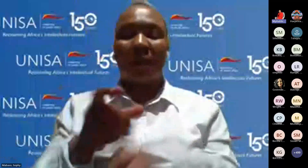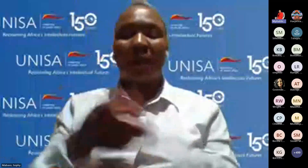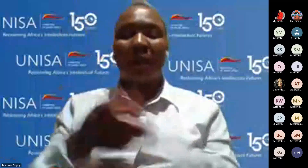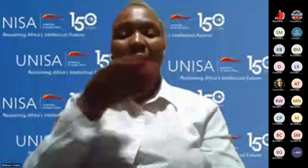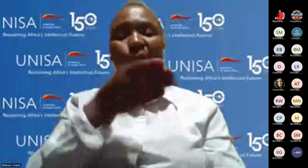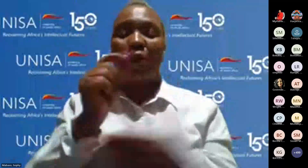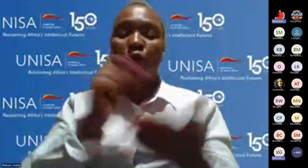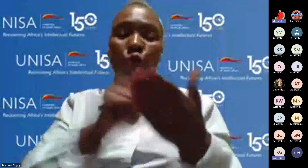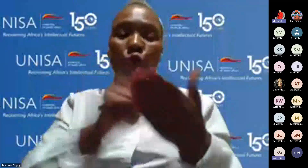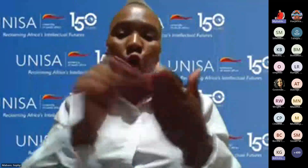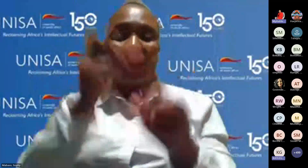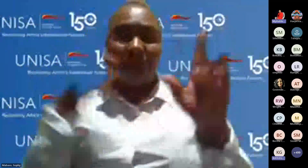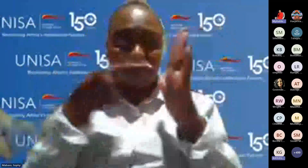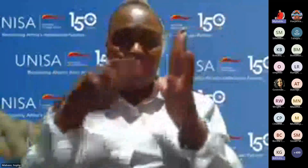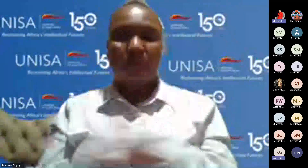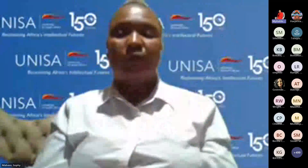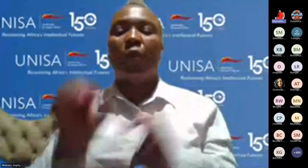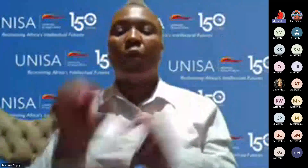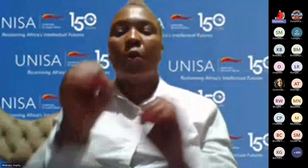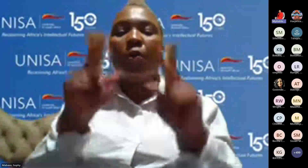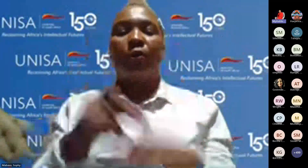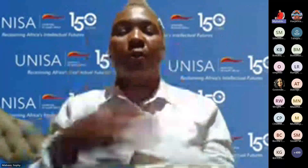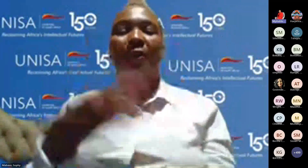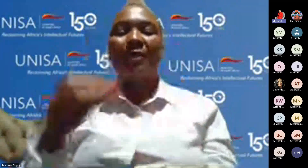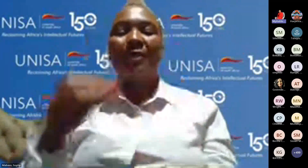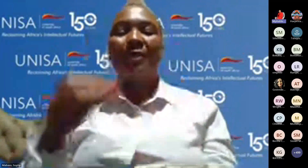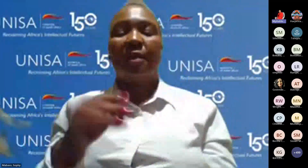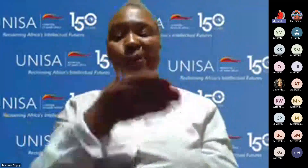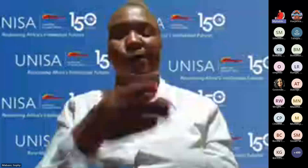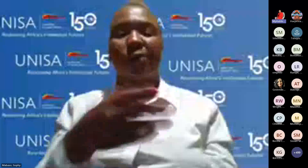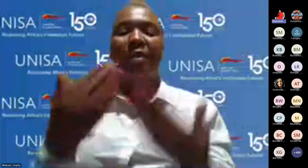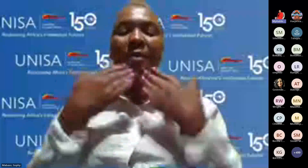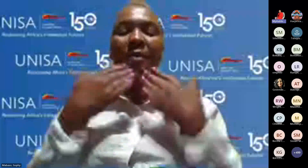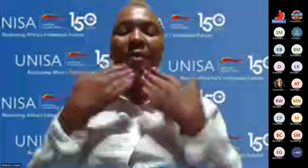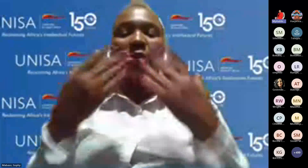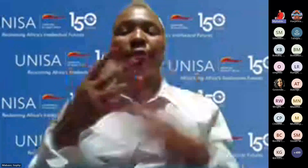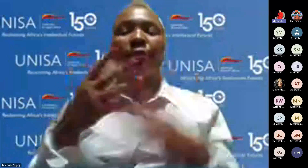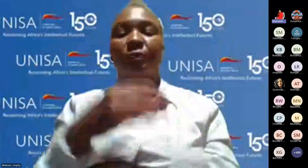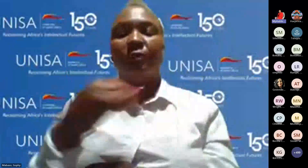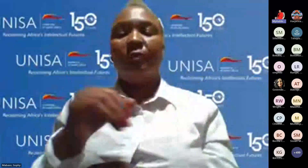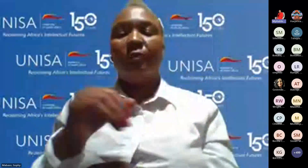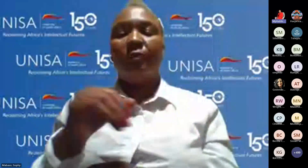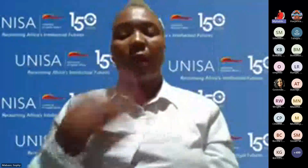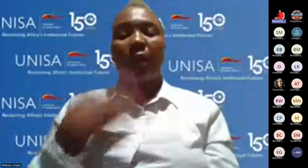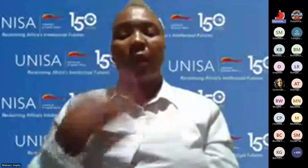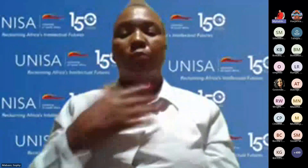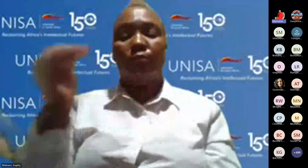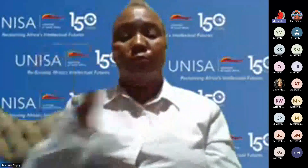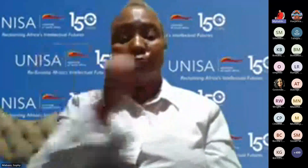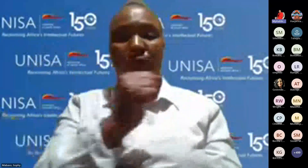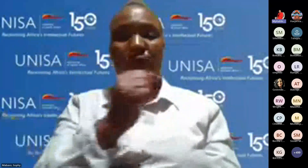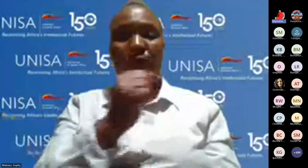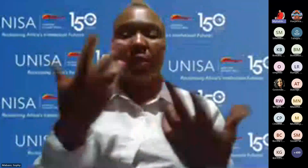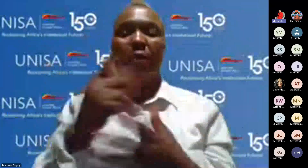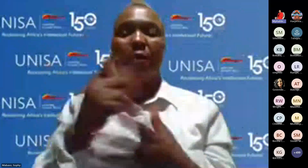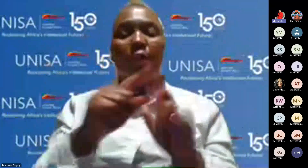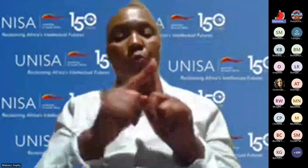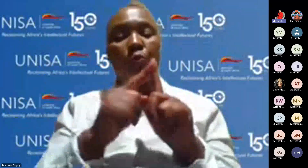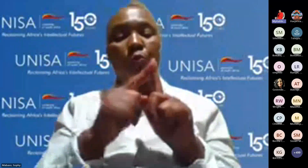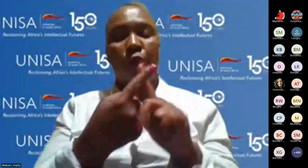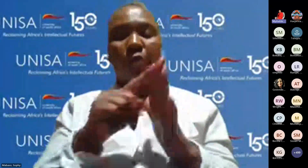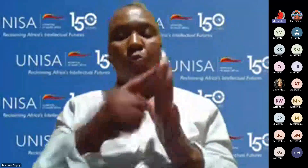it. Oh, okay, While I'm still there, thank you. While I'm still there, I want to come to the point of